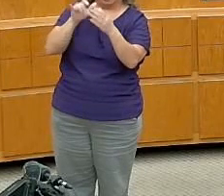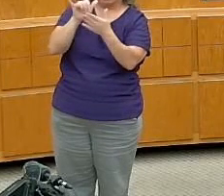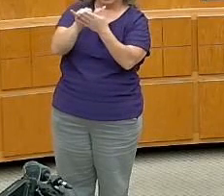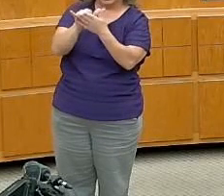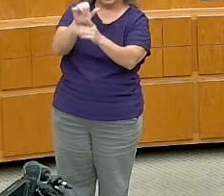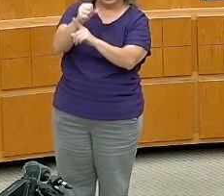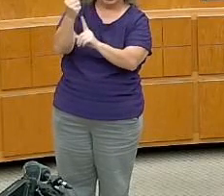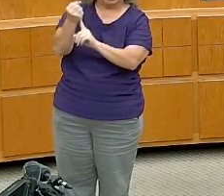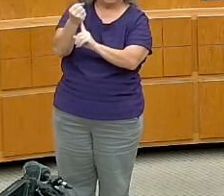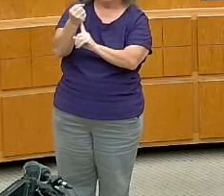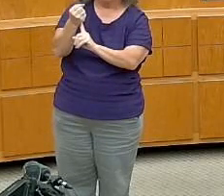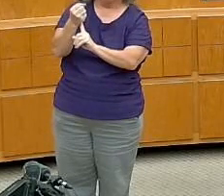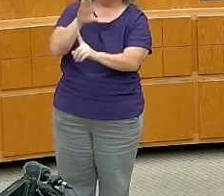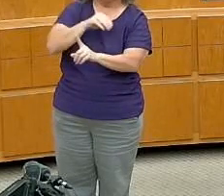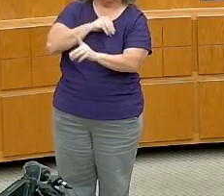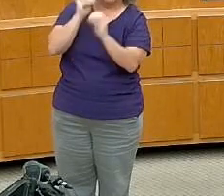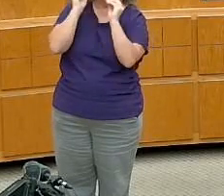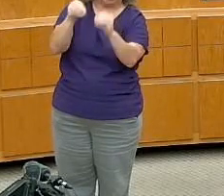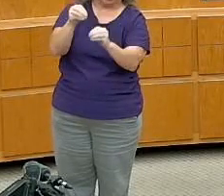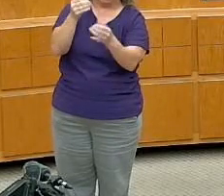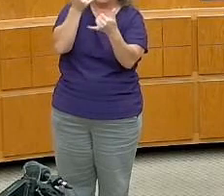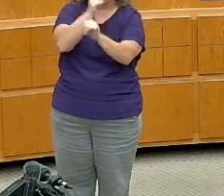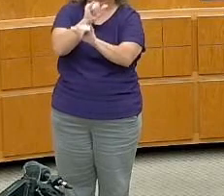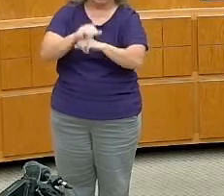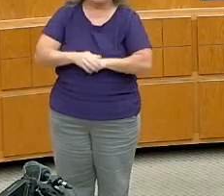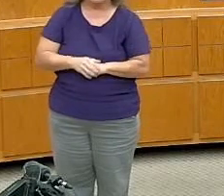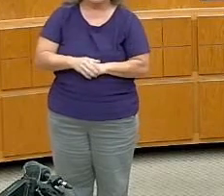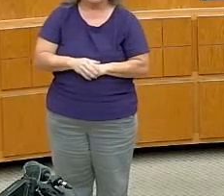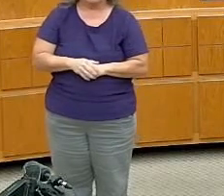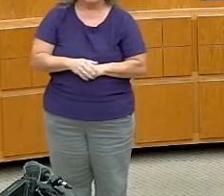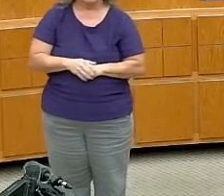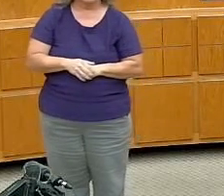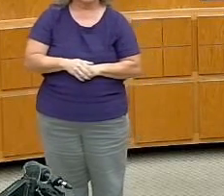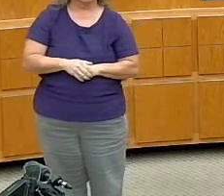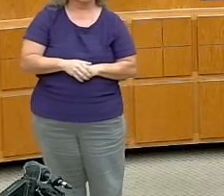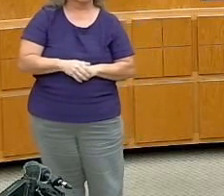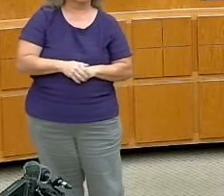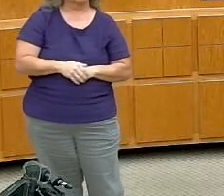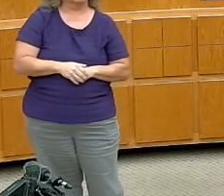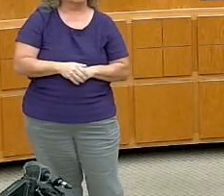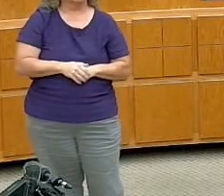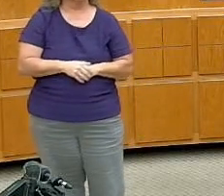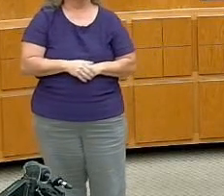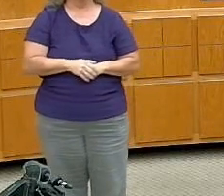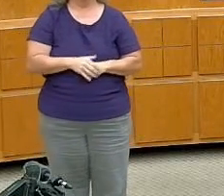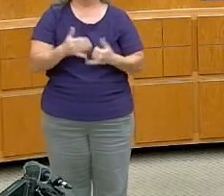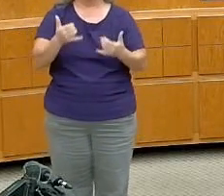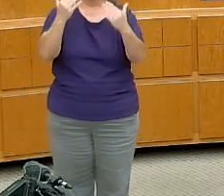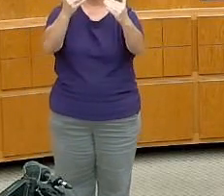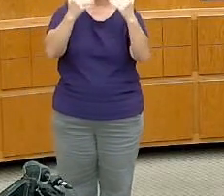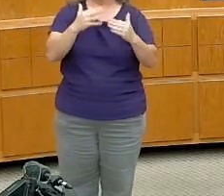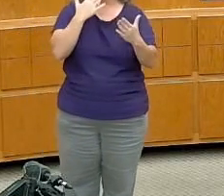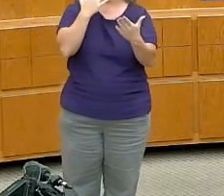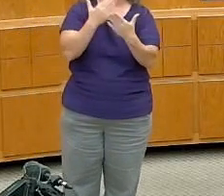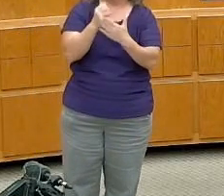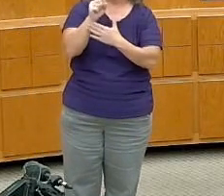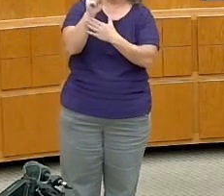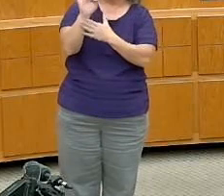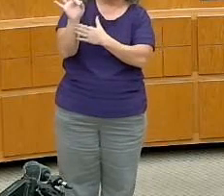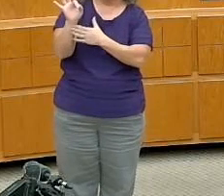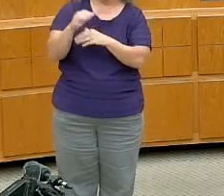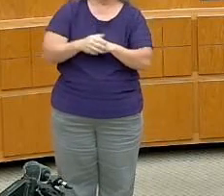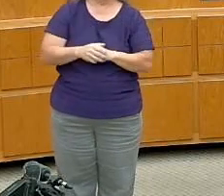tolerance. So back to the good stuff. I think that the orders that you know